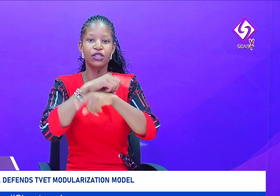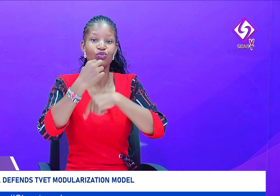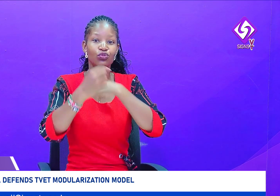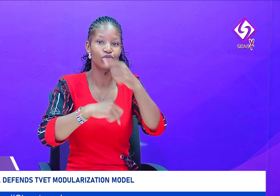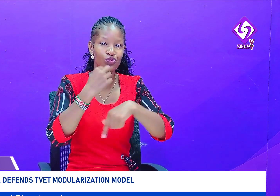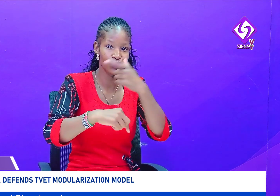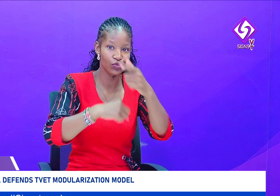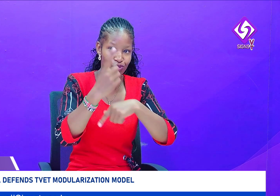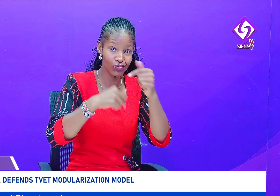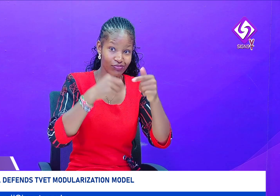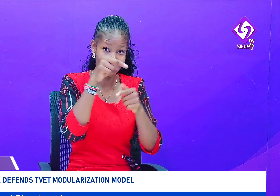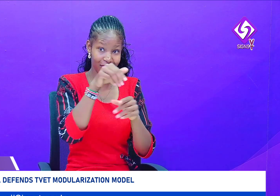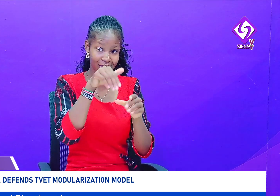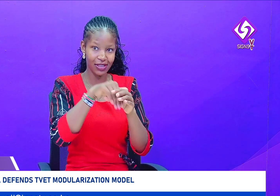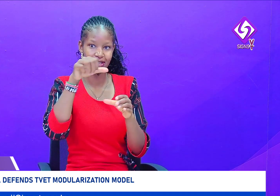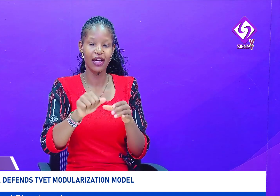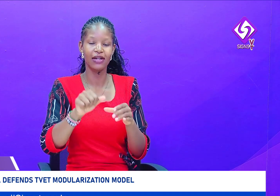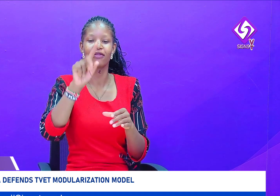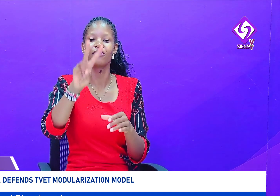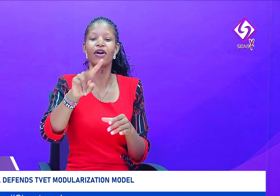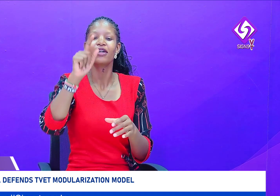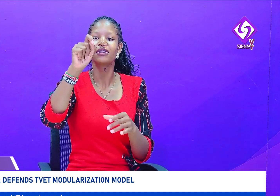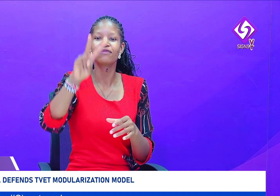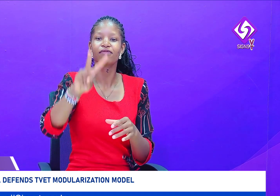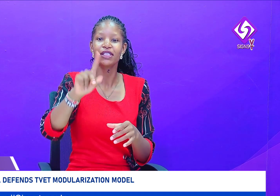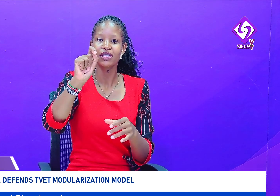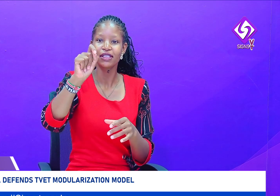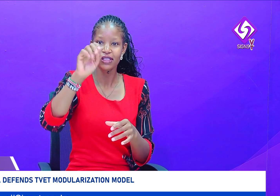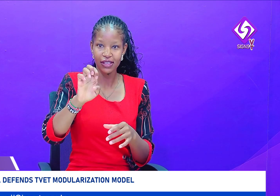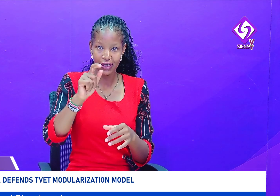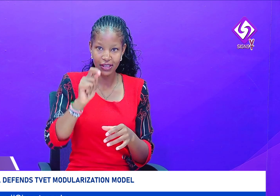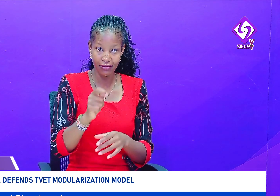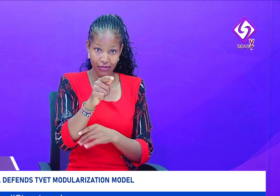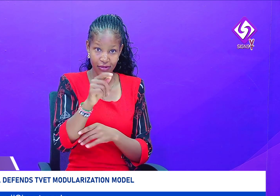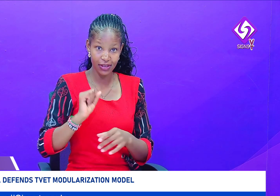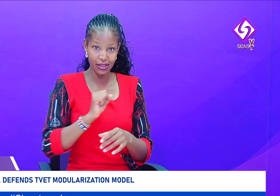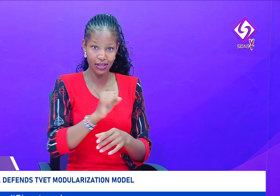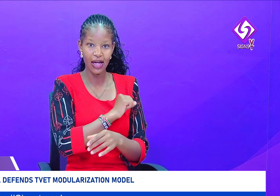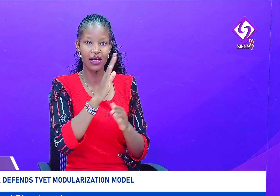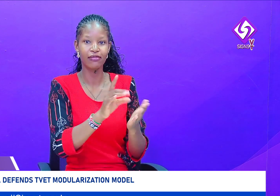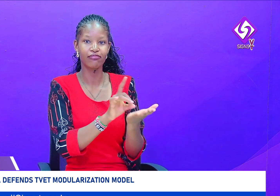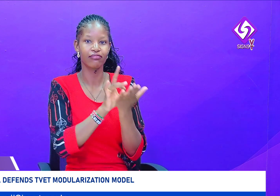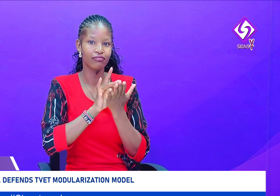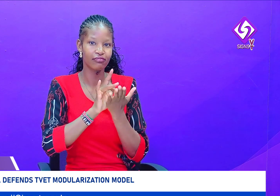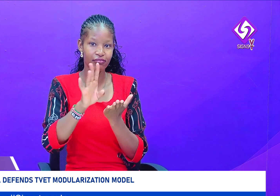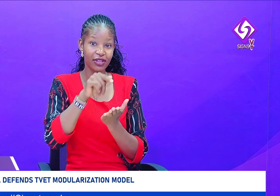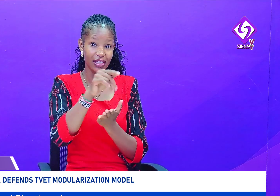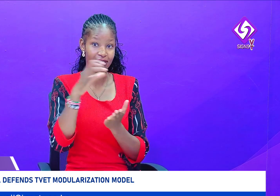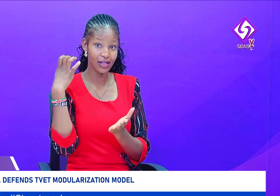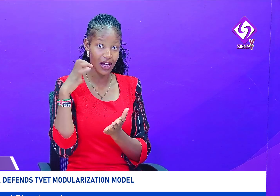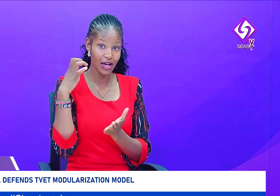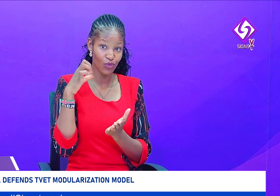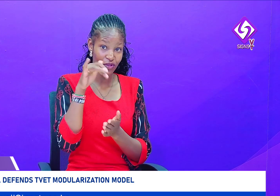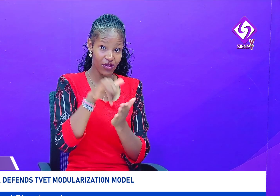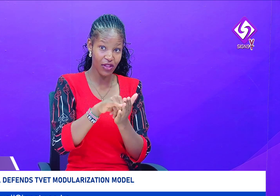has defended the ongoing reforms in the TVET sector, dismissing claims that the rollout